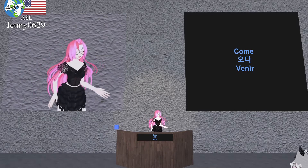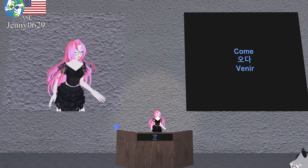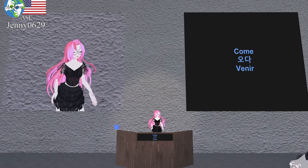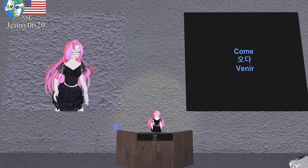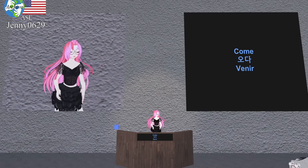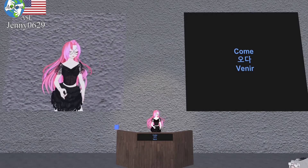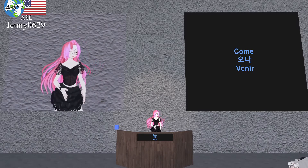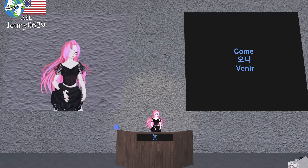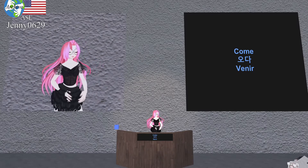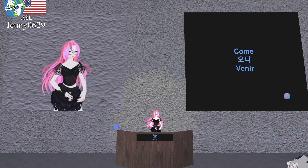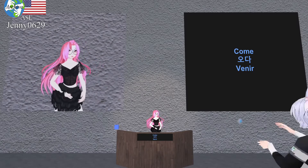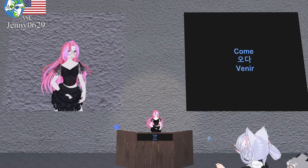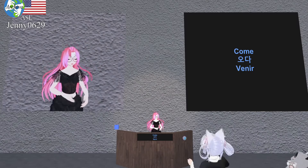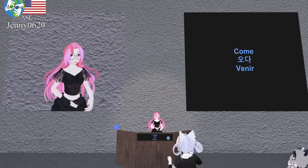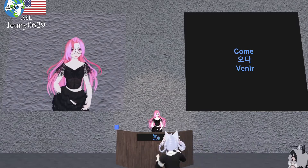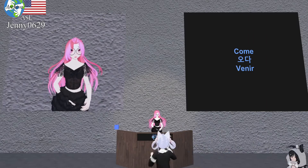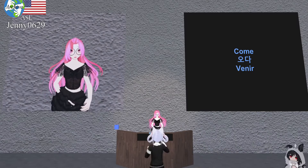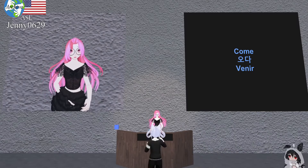What's up, Obama?